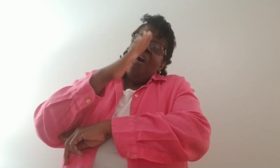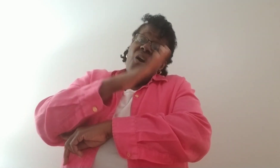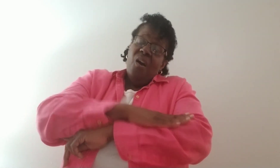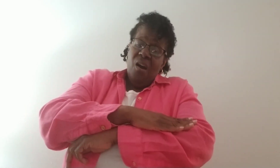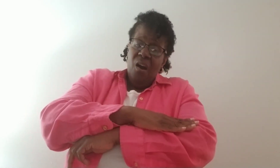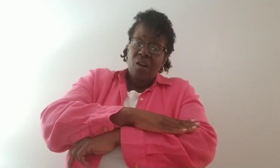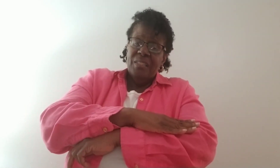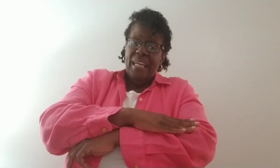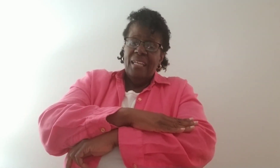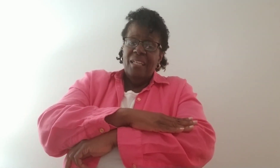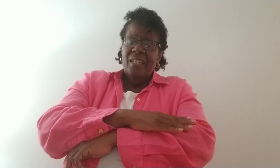All day.